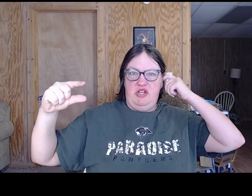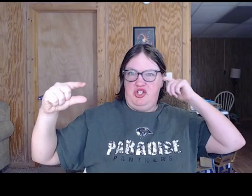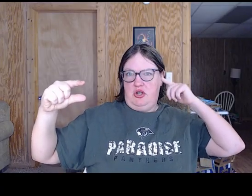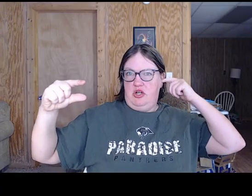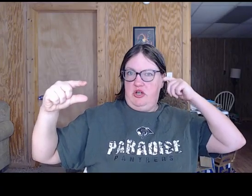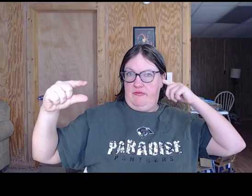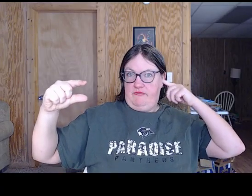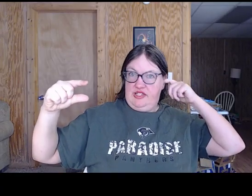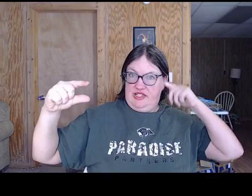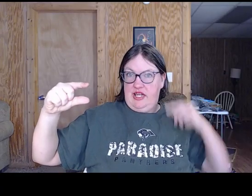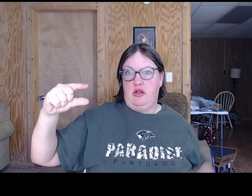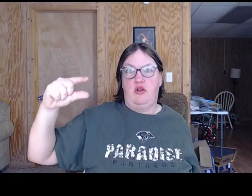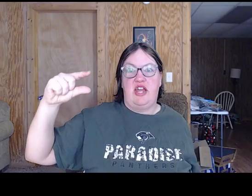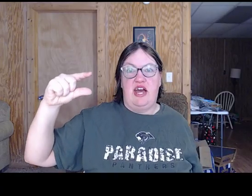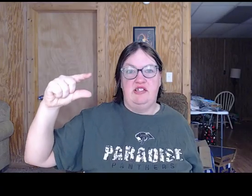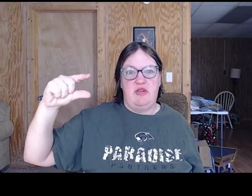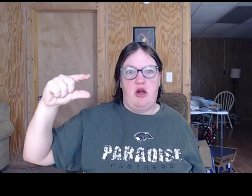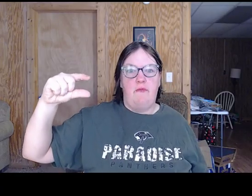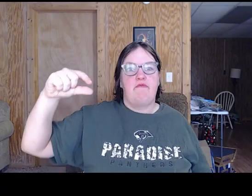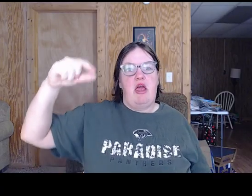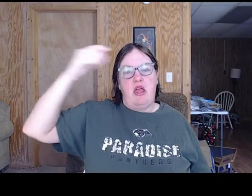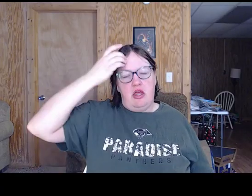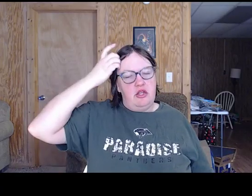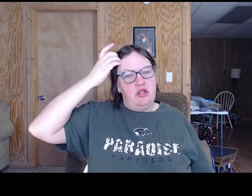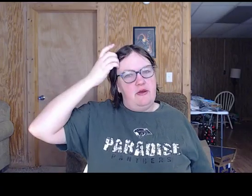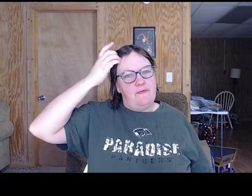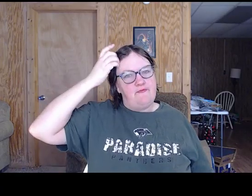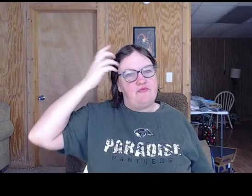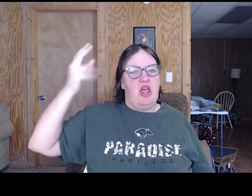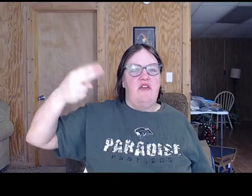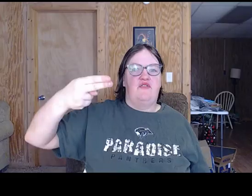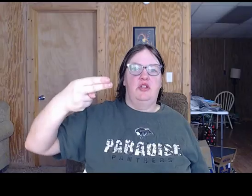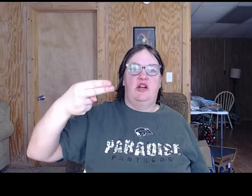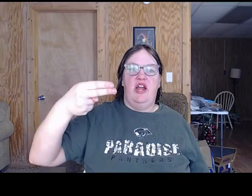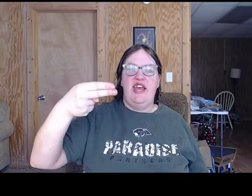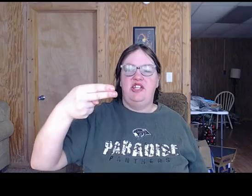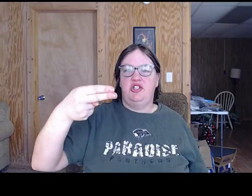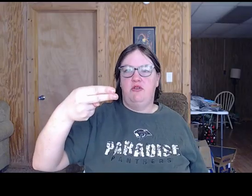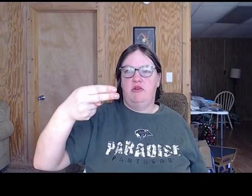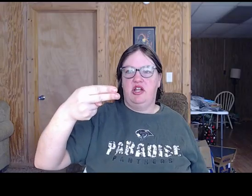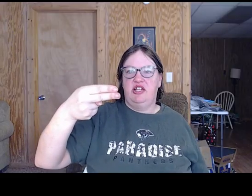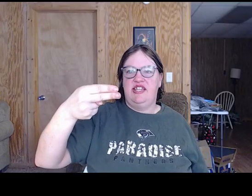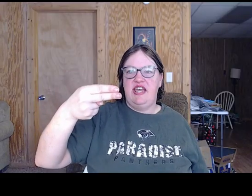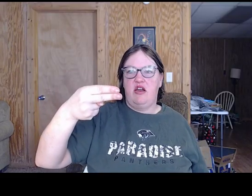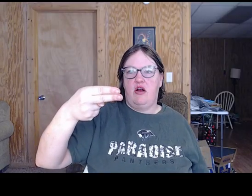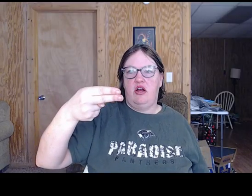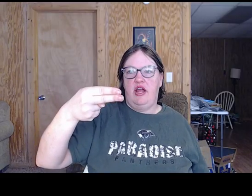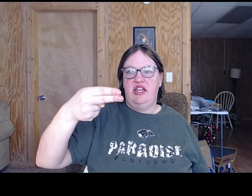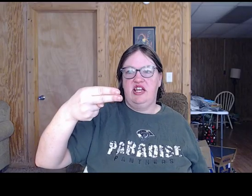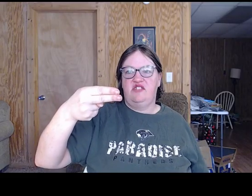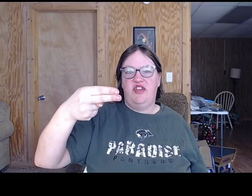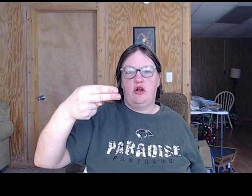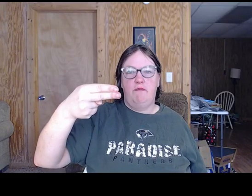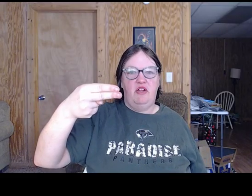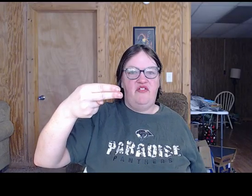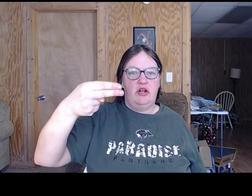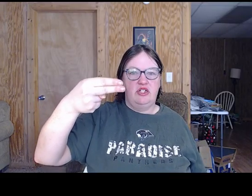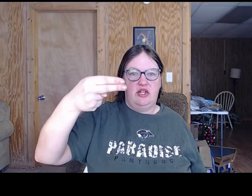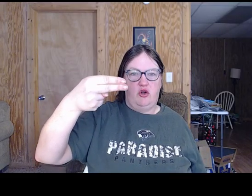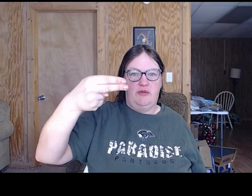sure to take note of that as we go. For letter H, we're going to take our index finger and middle fingers and hold them out